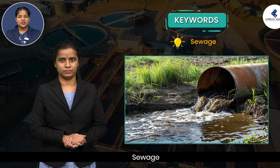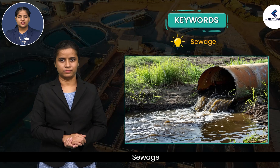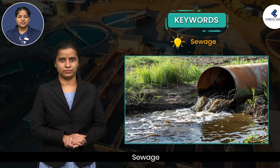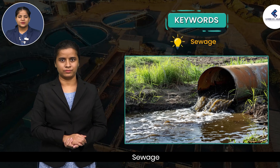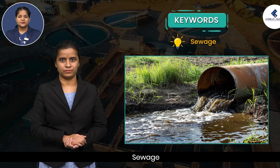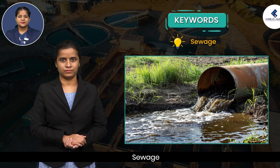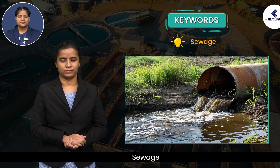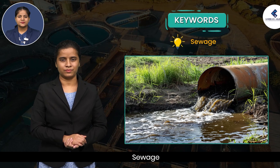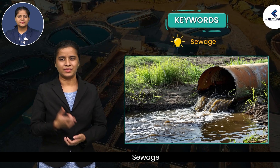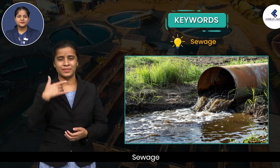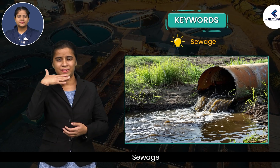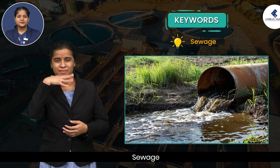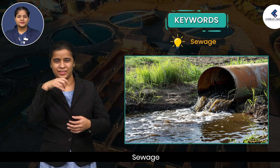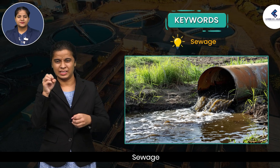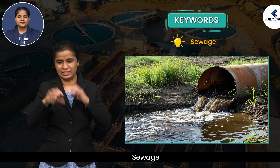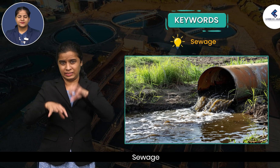sewage,